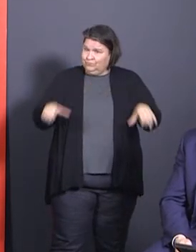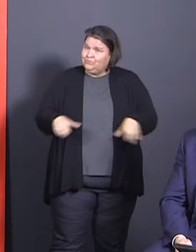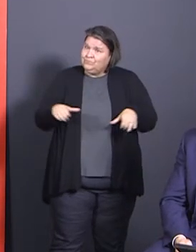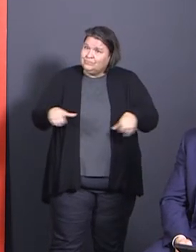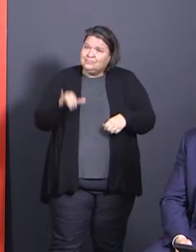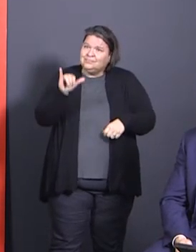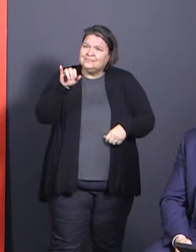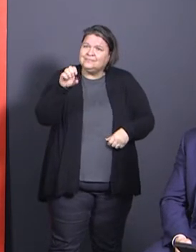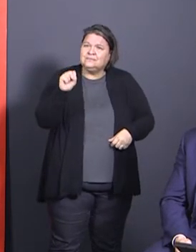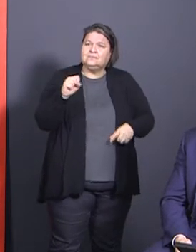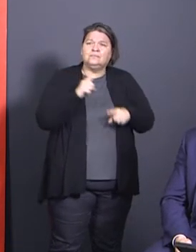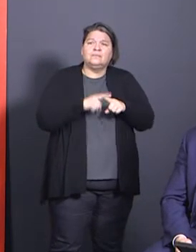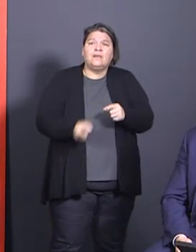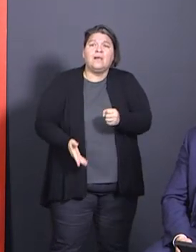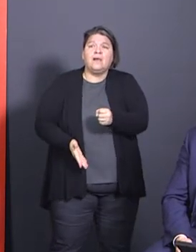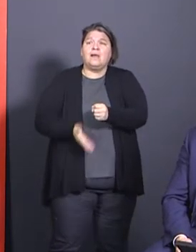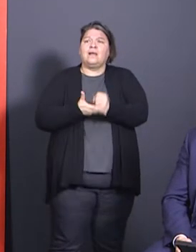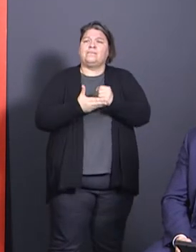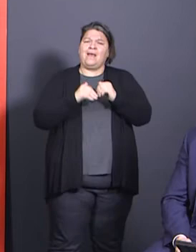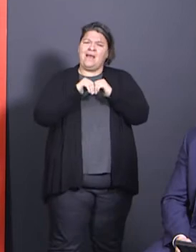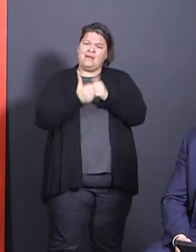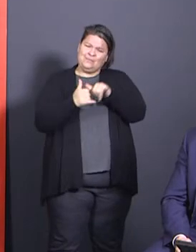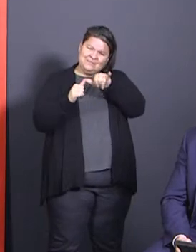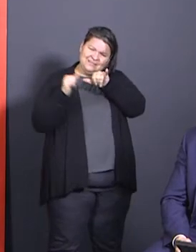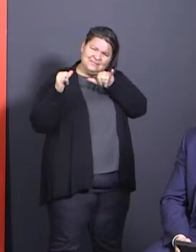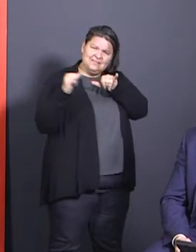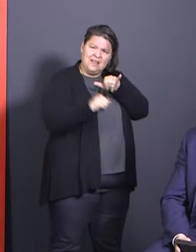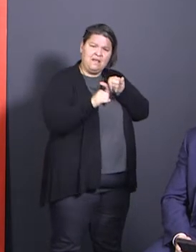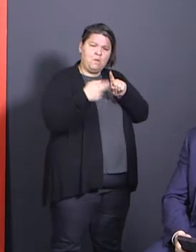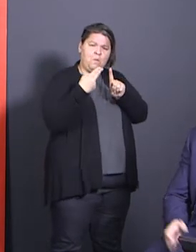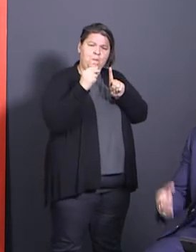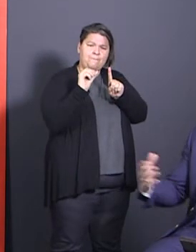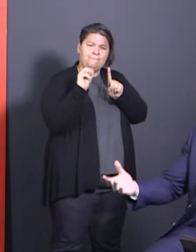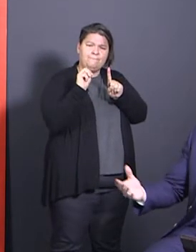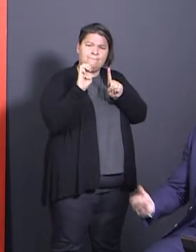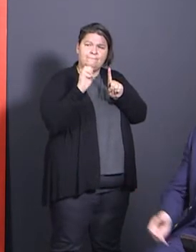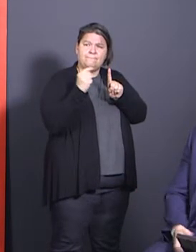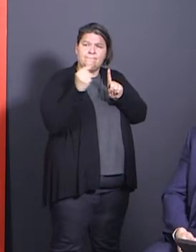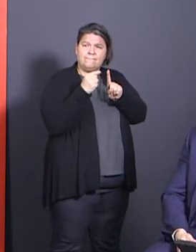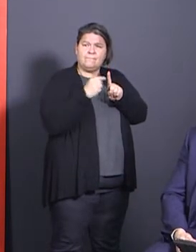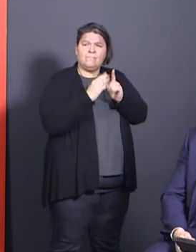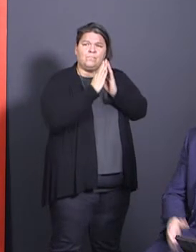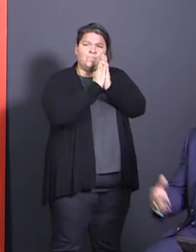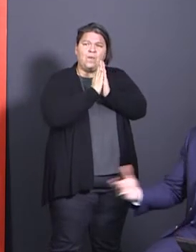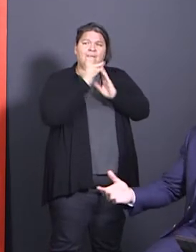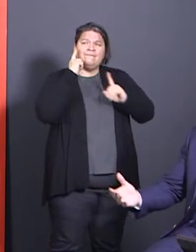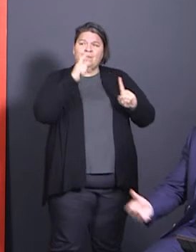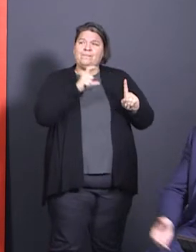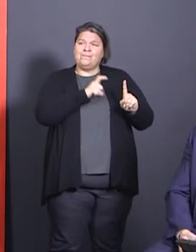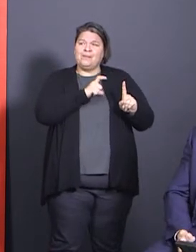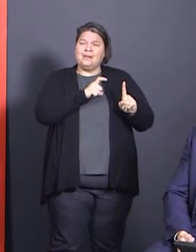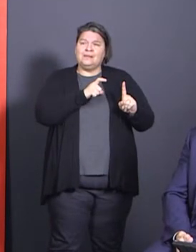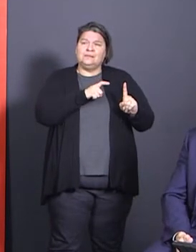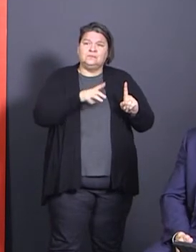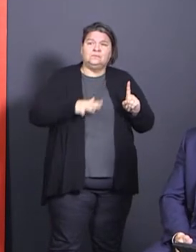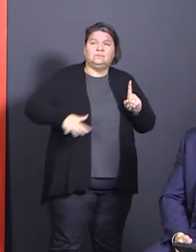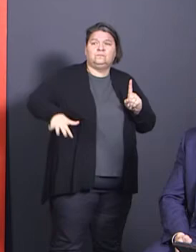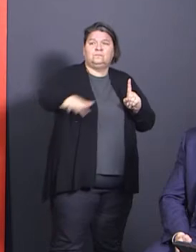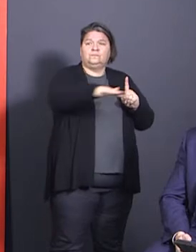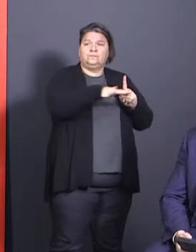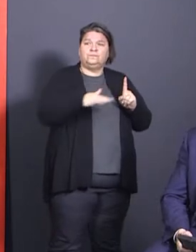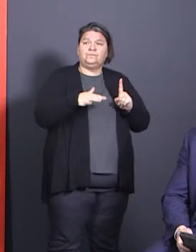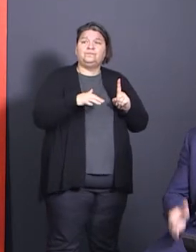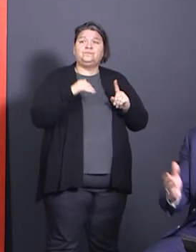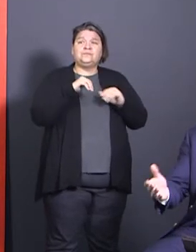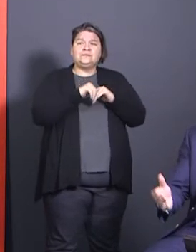think of that citizens can do to help besides prayer? You know, I think our citizens can follow the guidelines as well. Yeah.